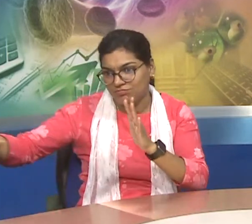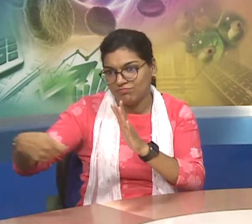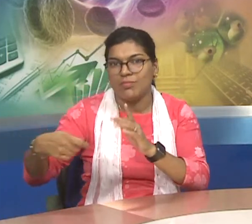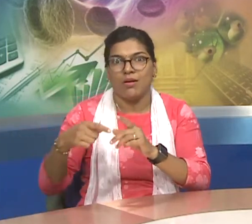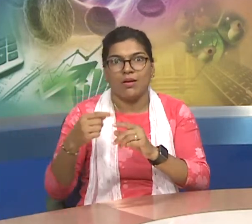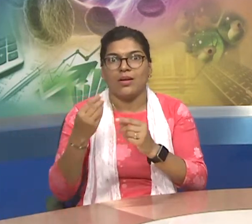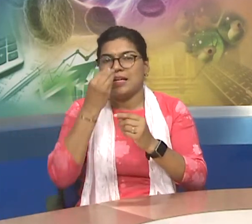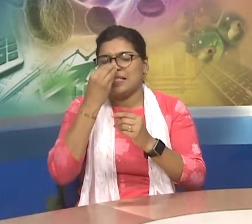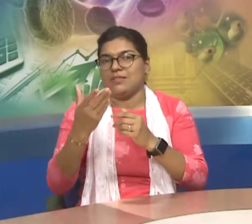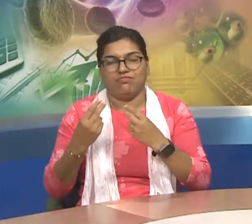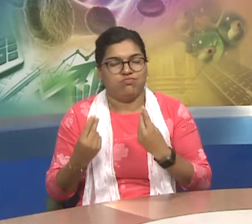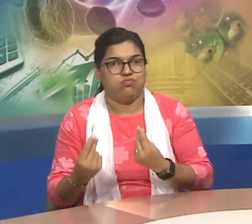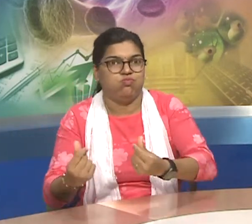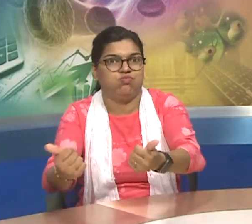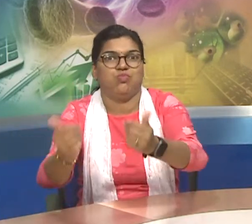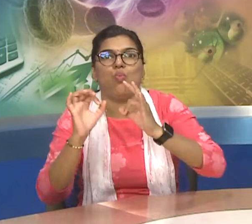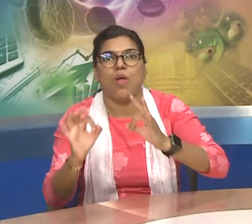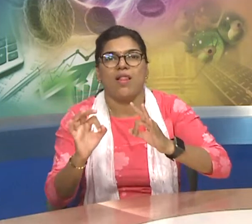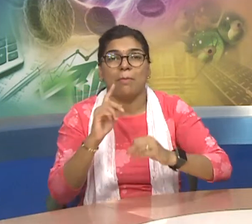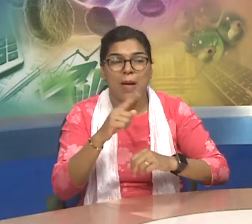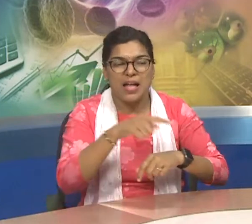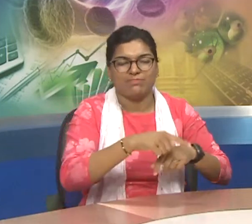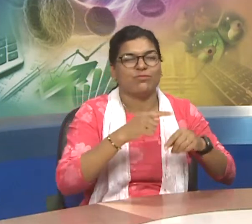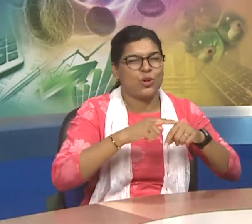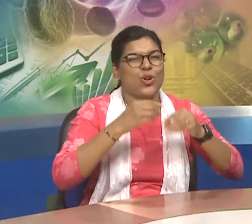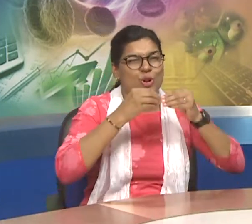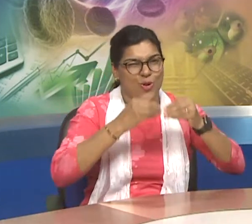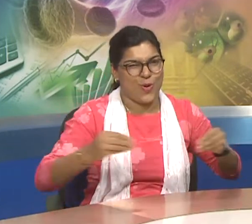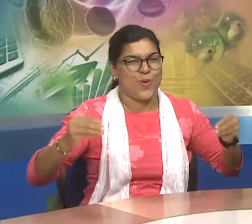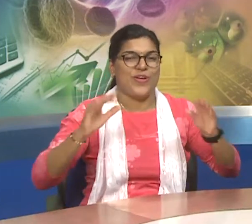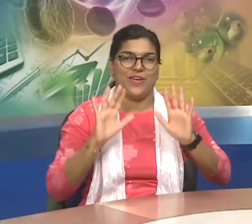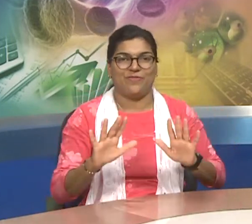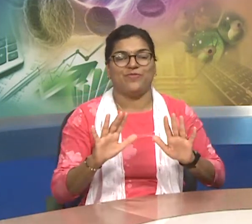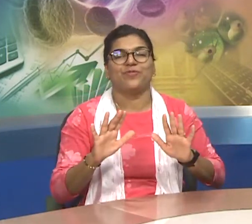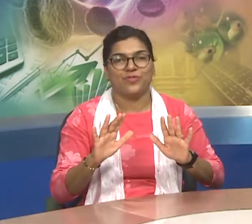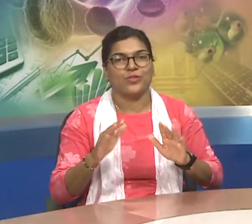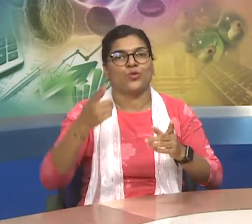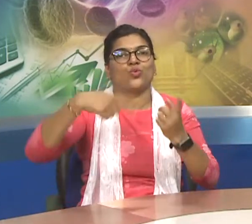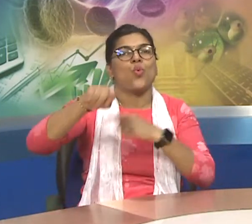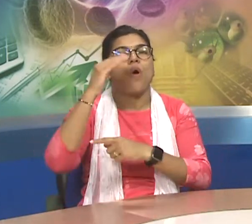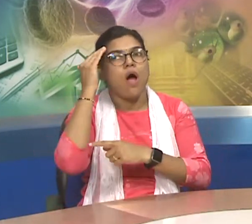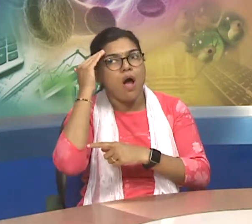utilize the new technology because it makes our work faster.